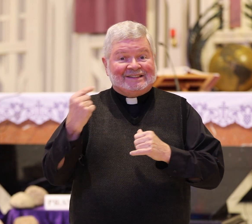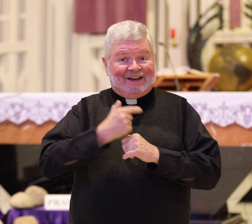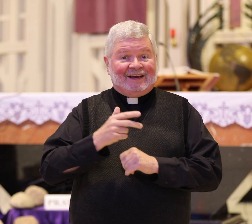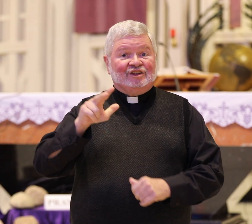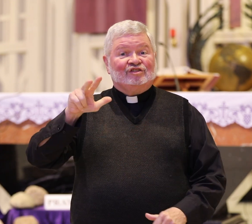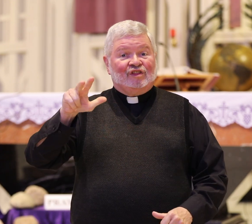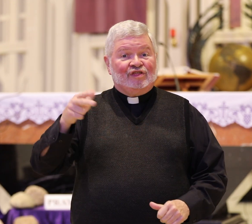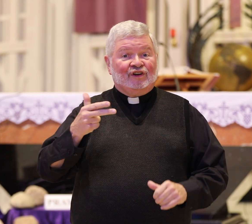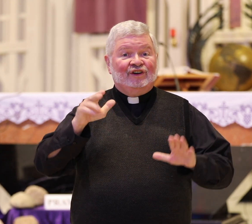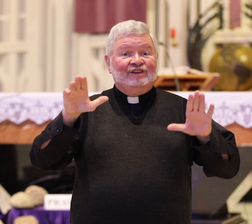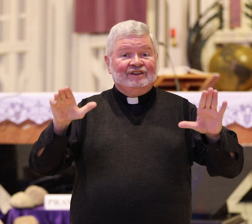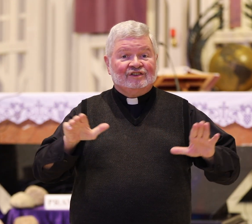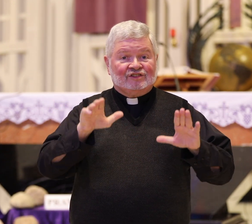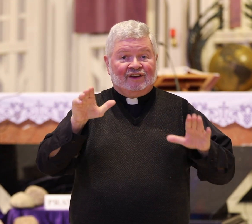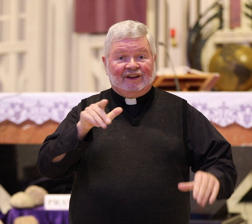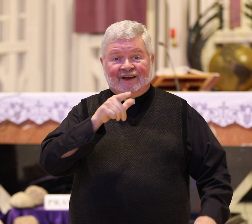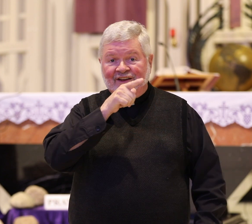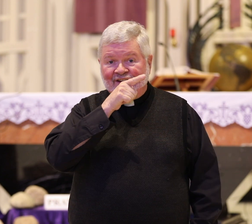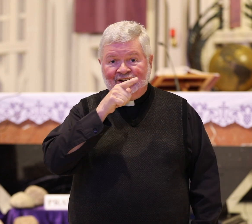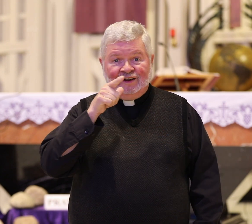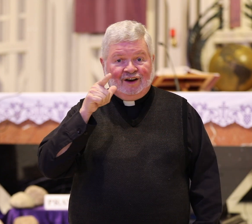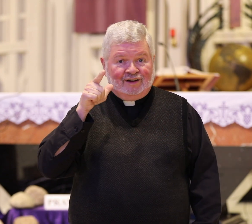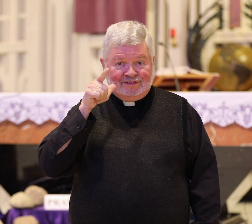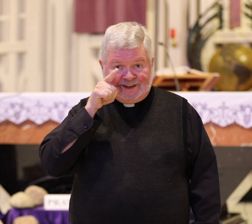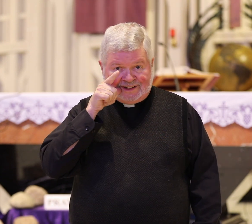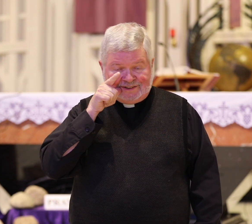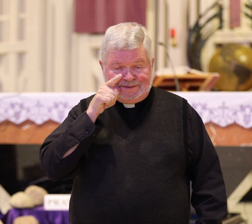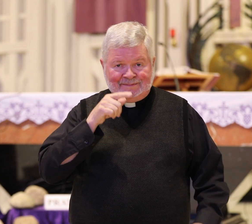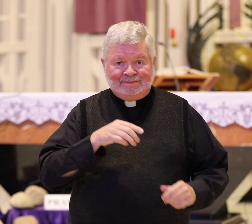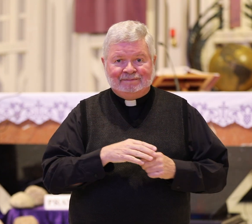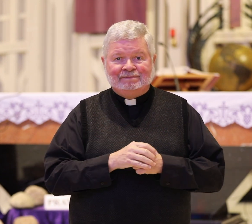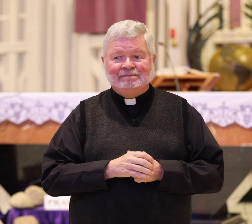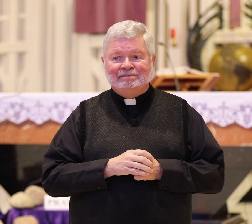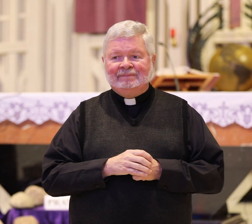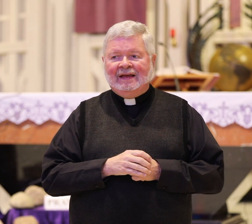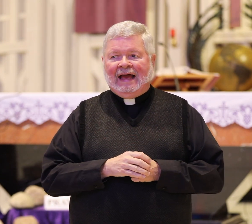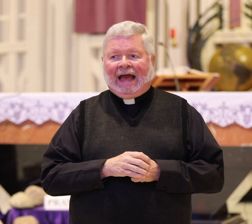Today is the third Sunday of Lent.